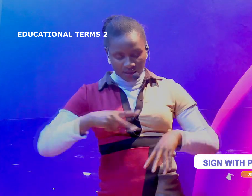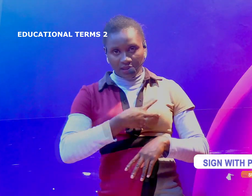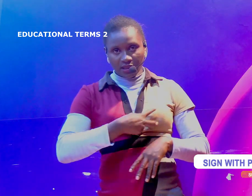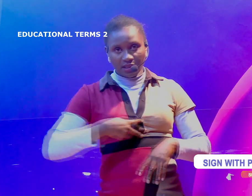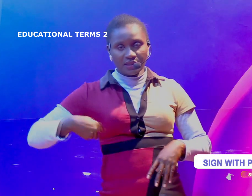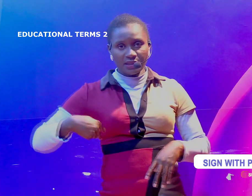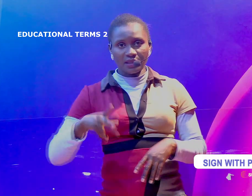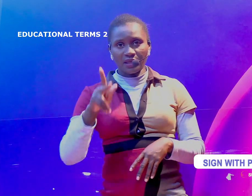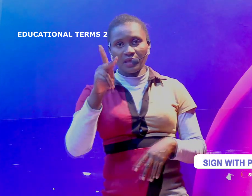K-I-S-E.